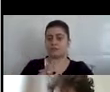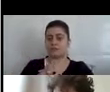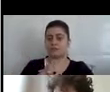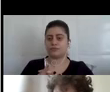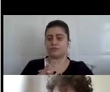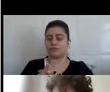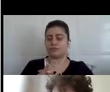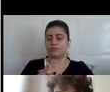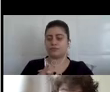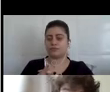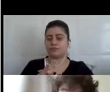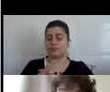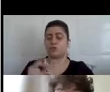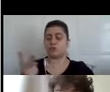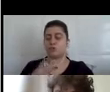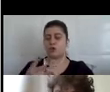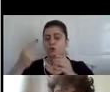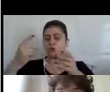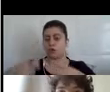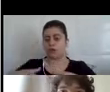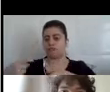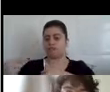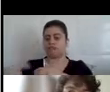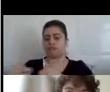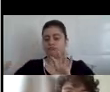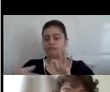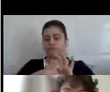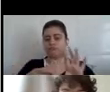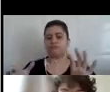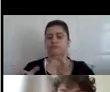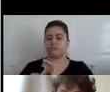the places in which food, healthy food, was produced, and